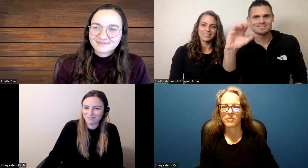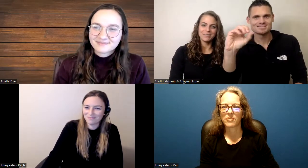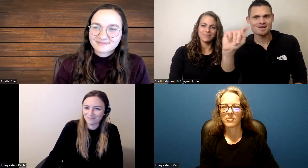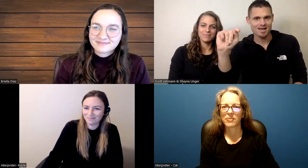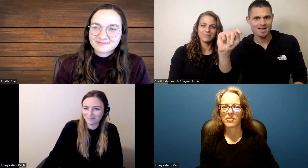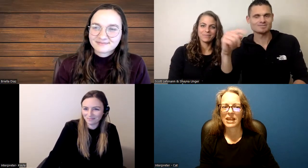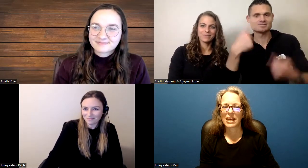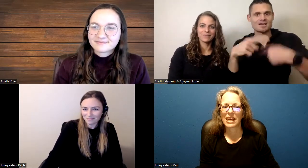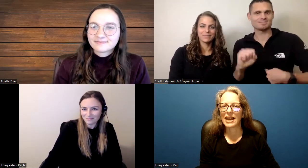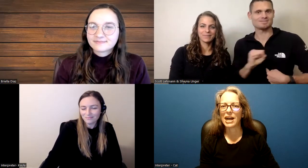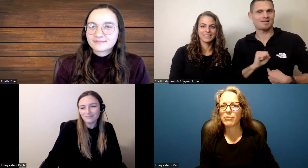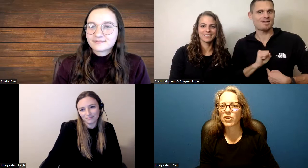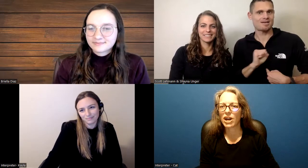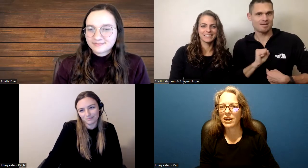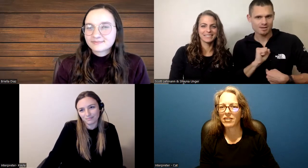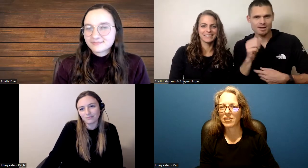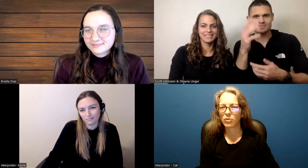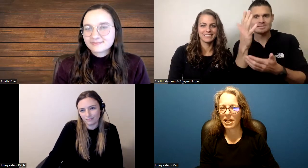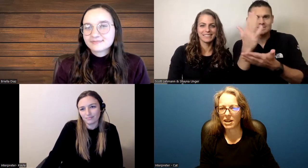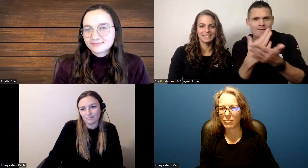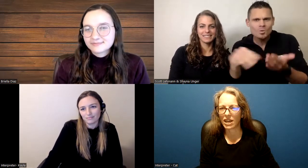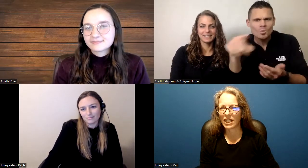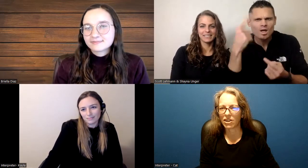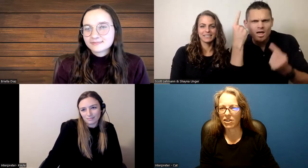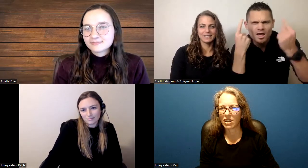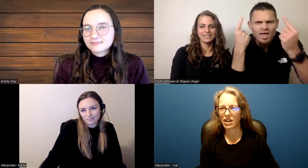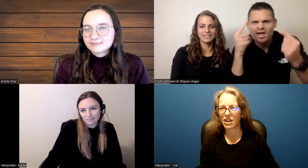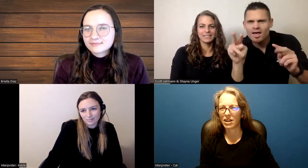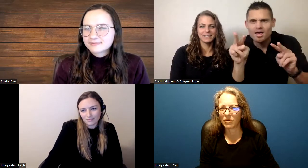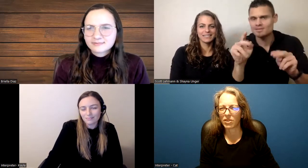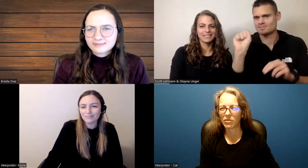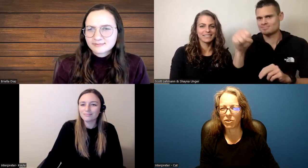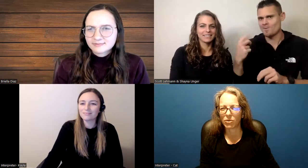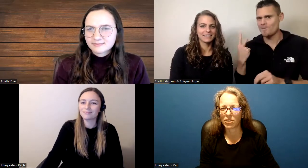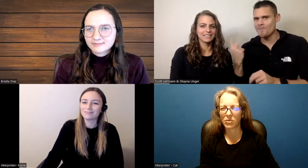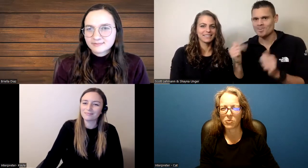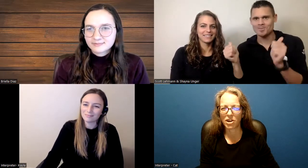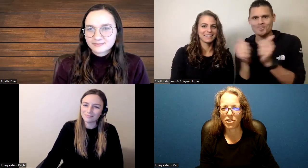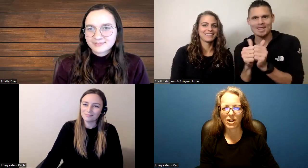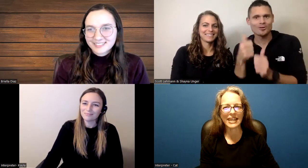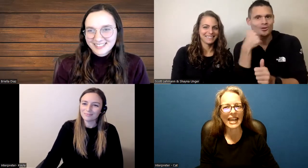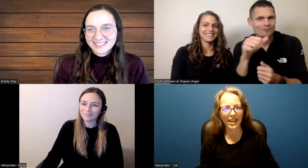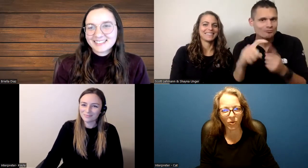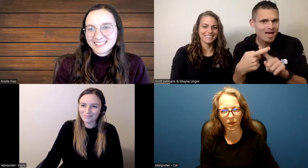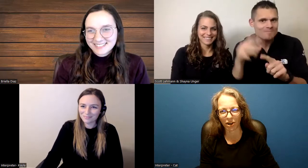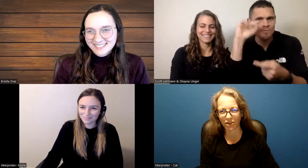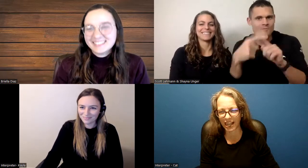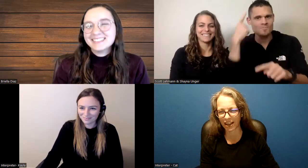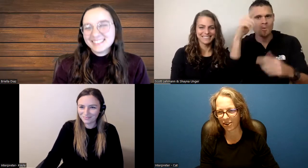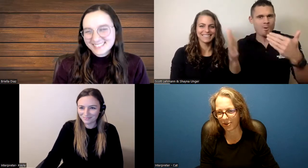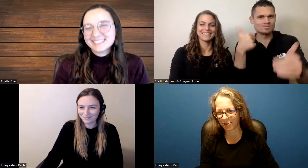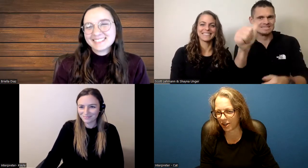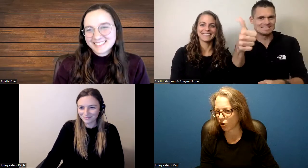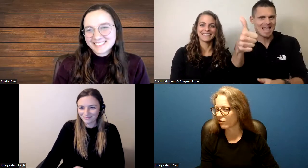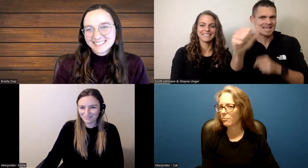Rose. And I'm Scott. This is my name sign here. Some of you are wondering, yes, we are